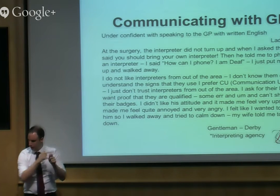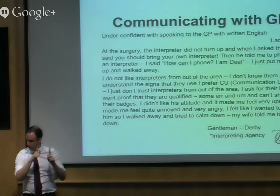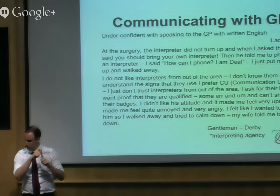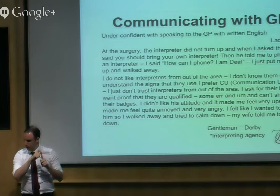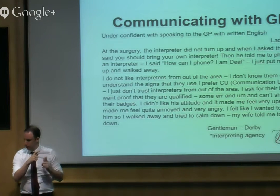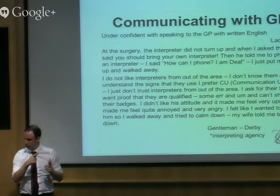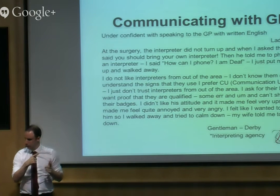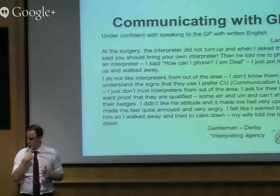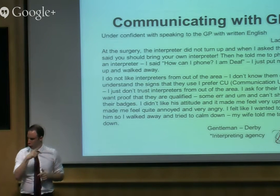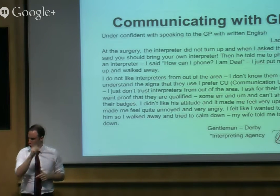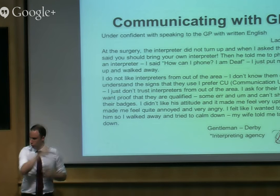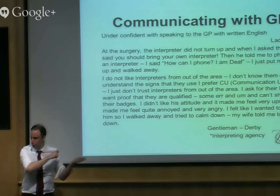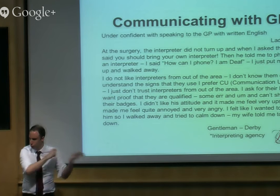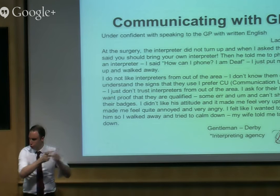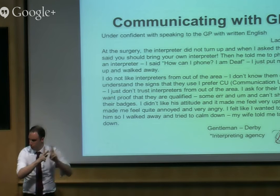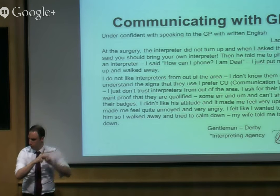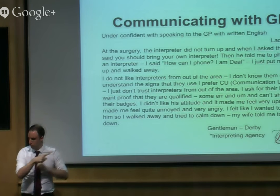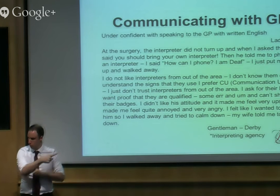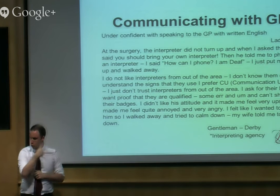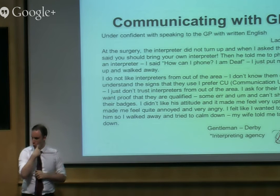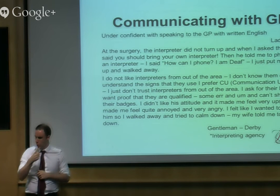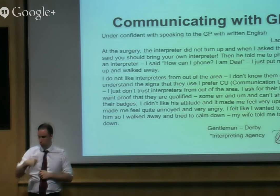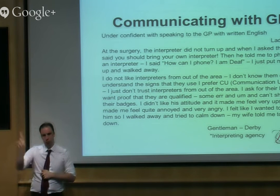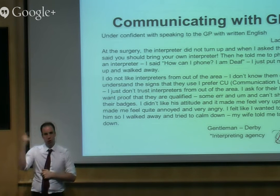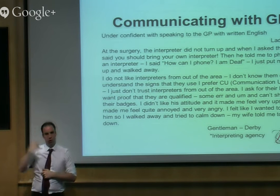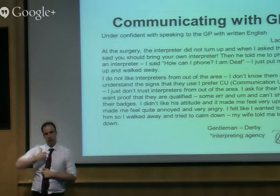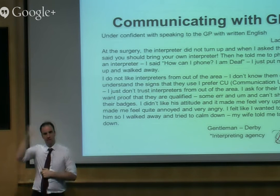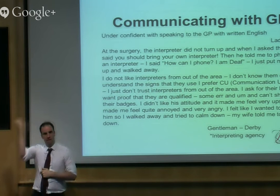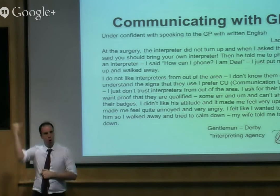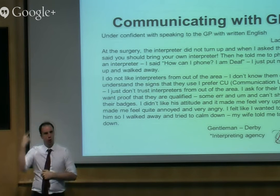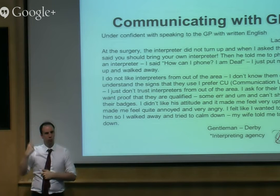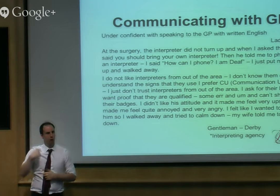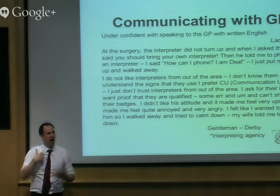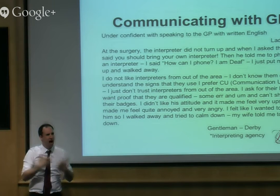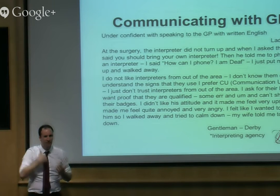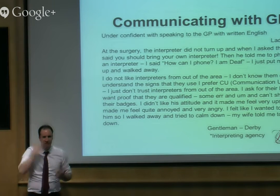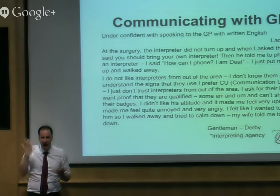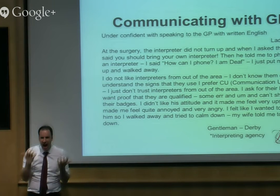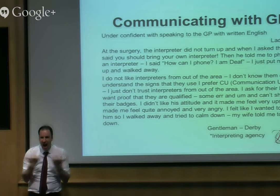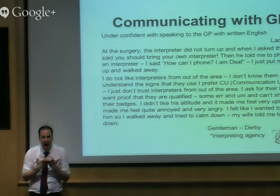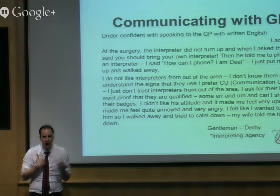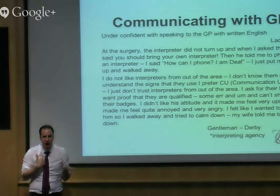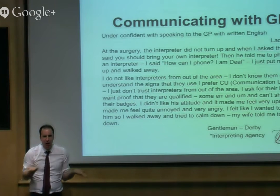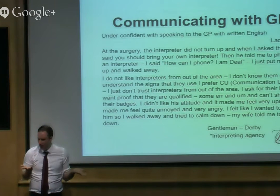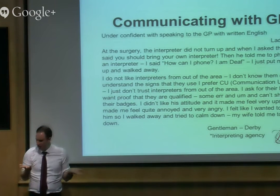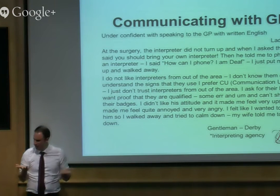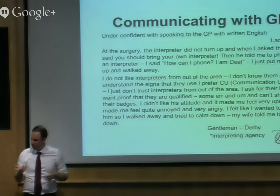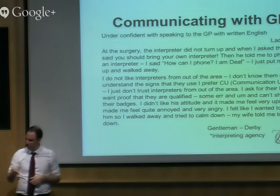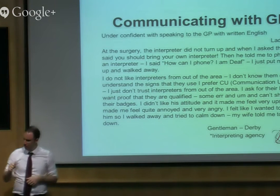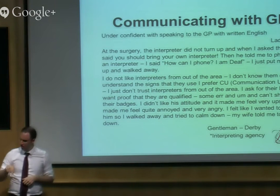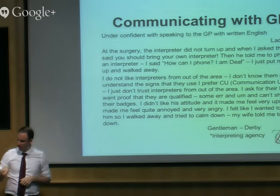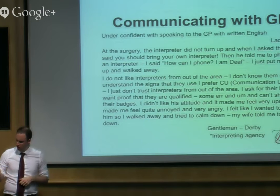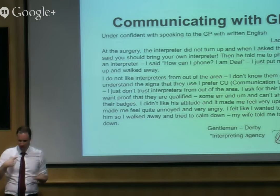how they booked an interpreter. The GP said, you should have booked an interpreter. You should have brought one with